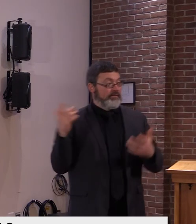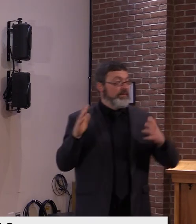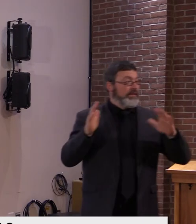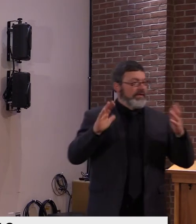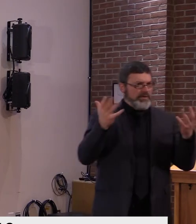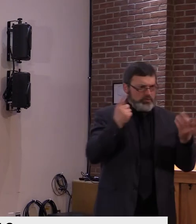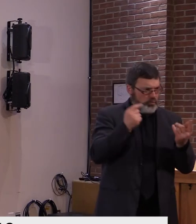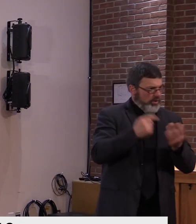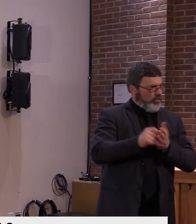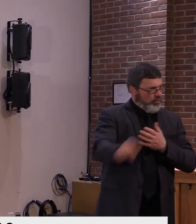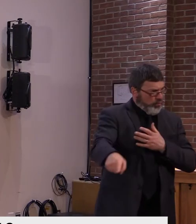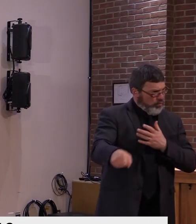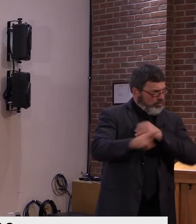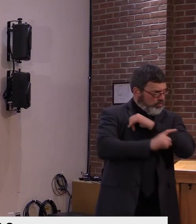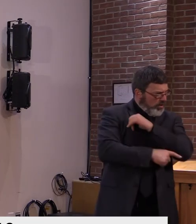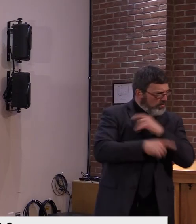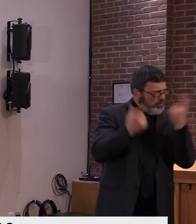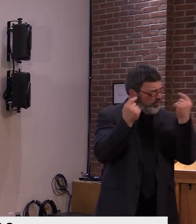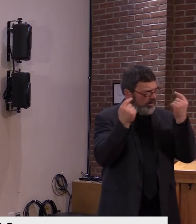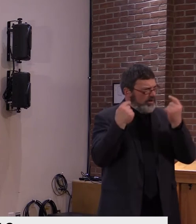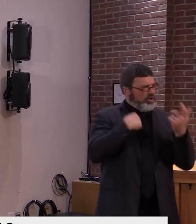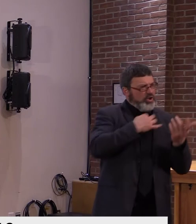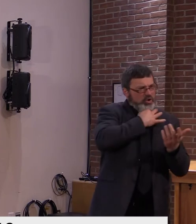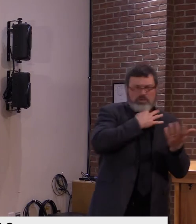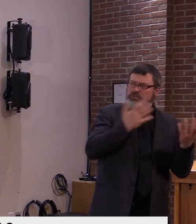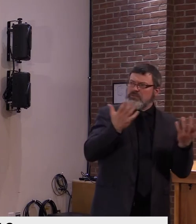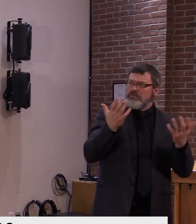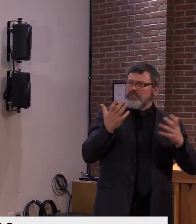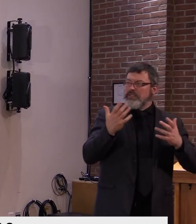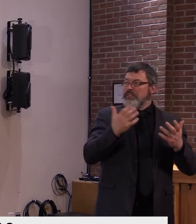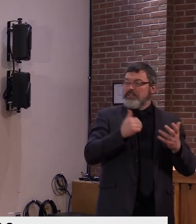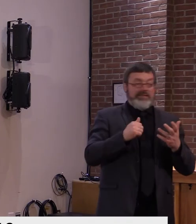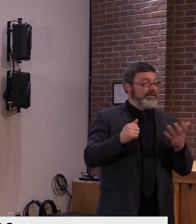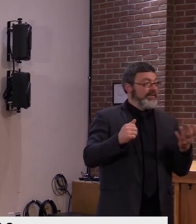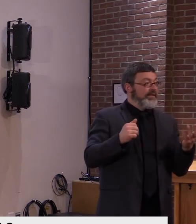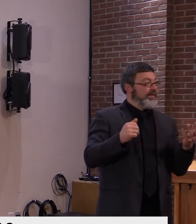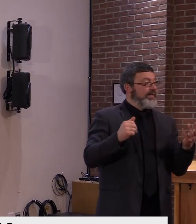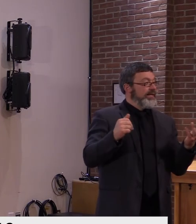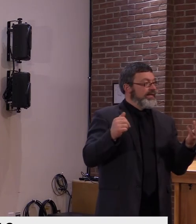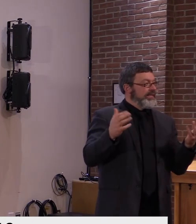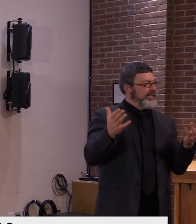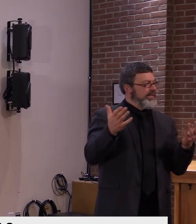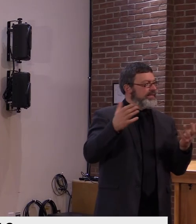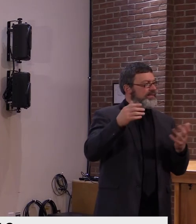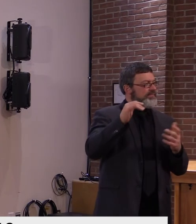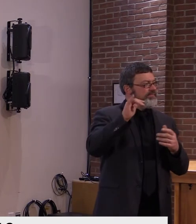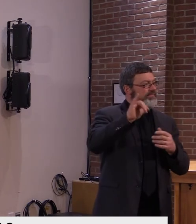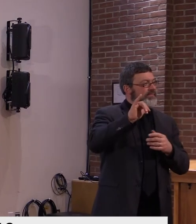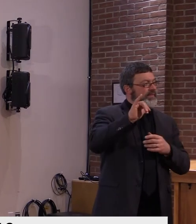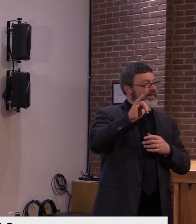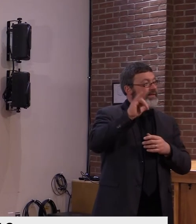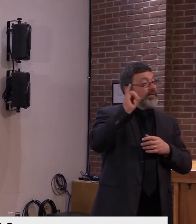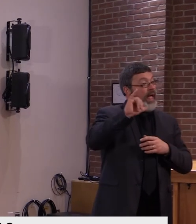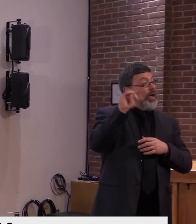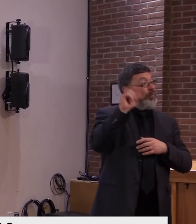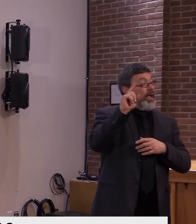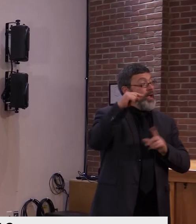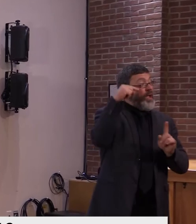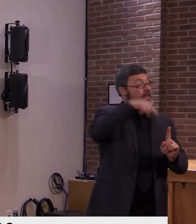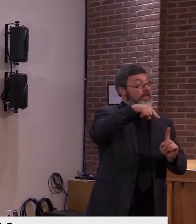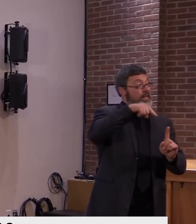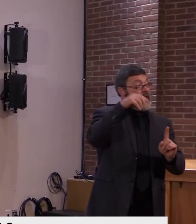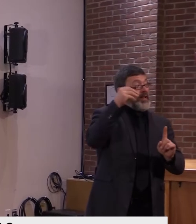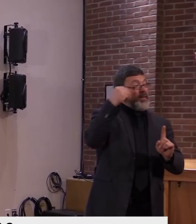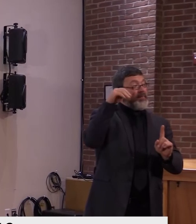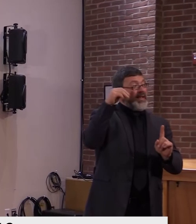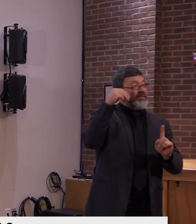stuff downstream, the Manchester high positives that turned out to really mean nothing.